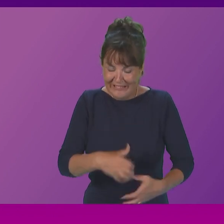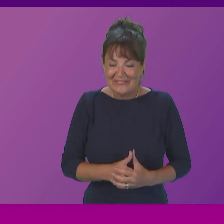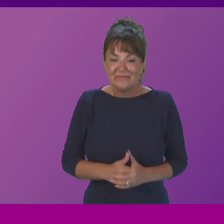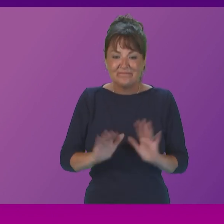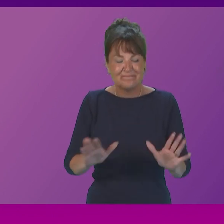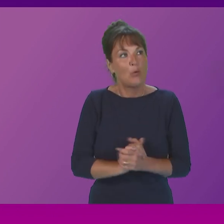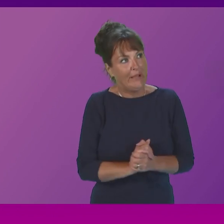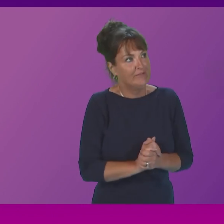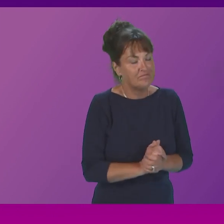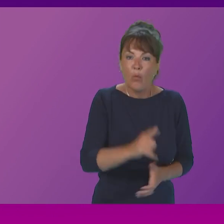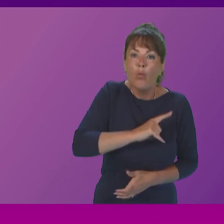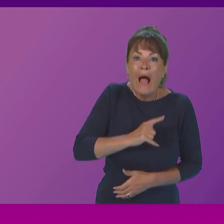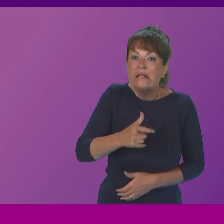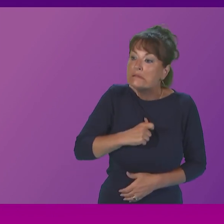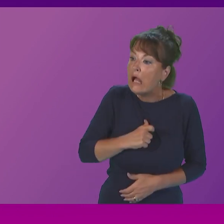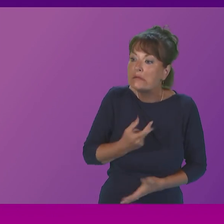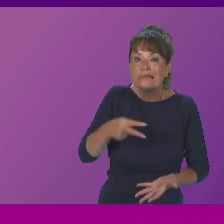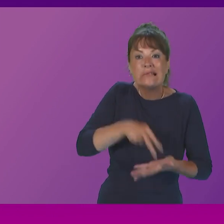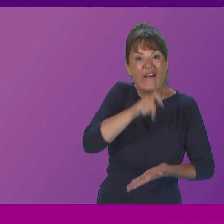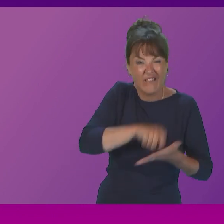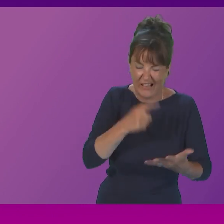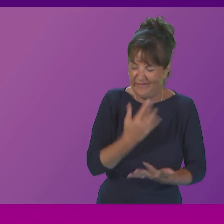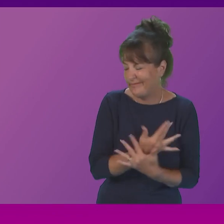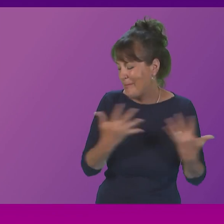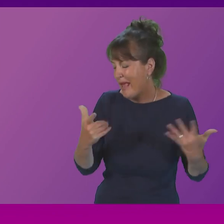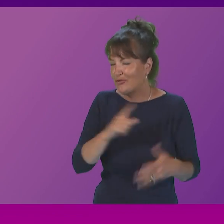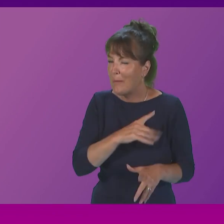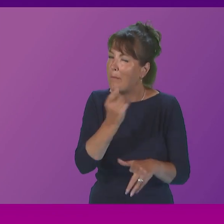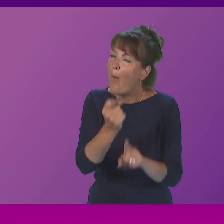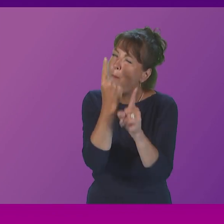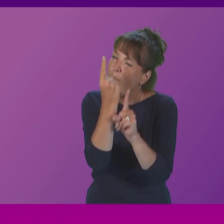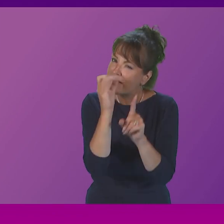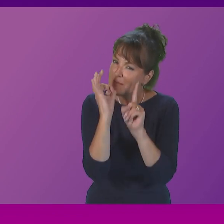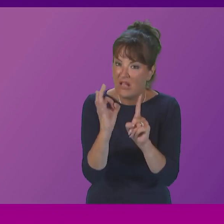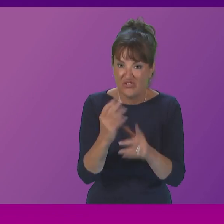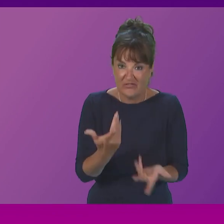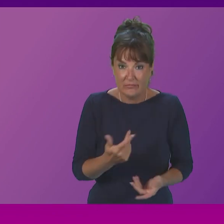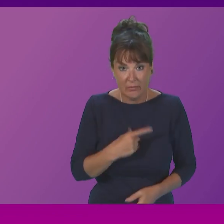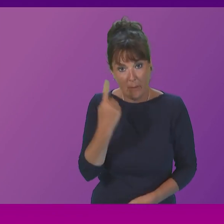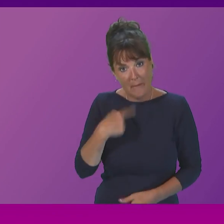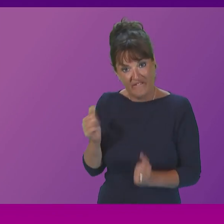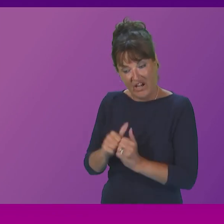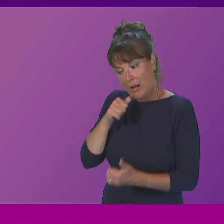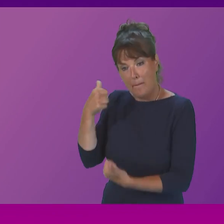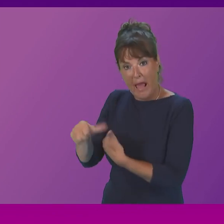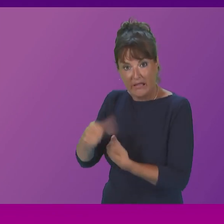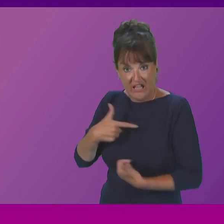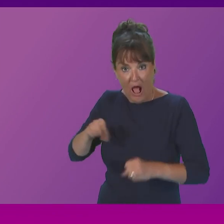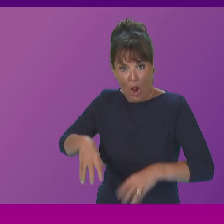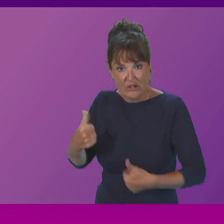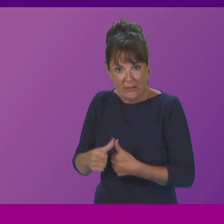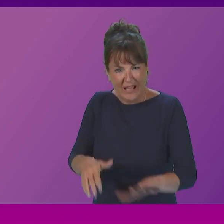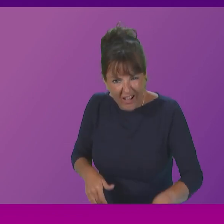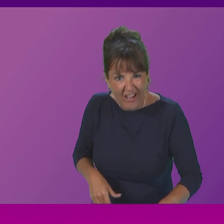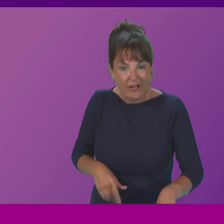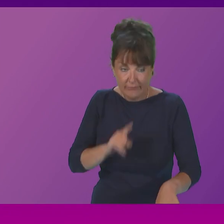did I stand? To be totally honest, there's a lot of reasons, but the thing that pushed me over the edge was I lost a bet to a friend. I'll explain